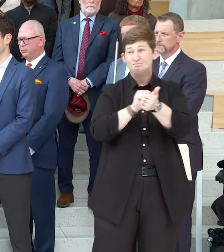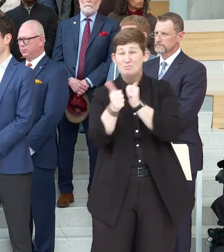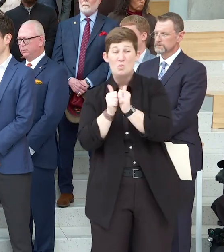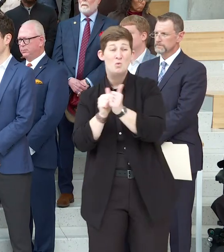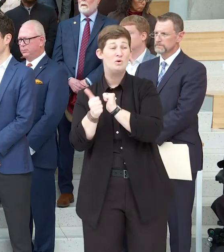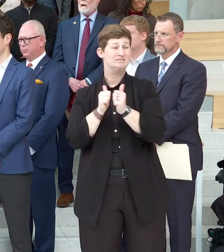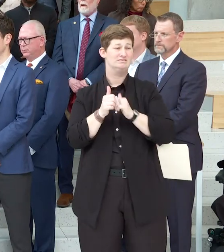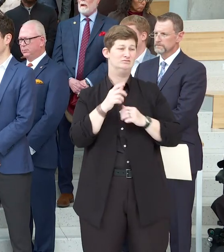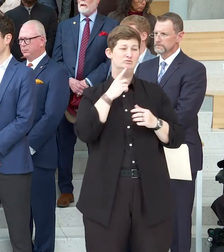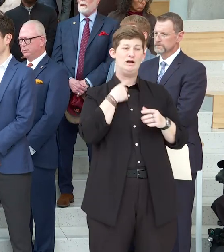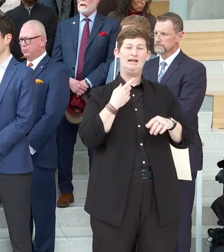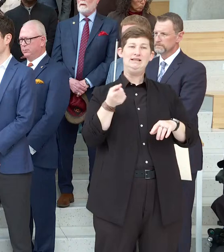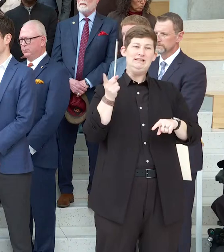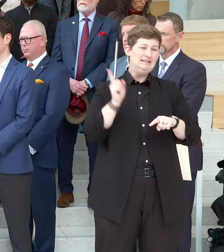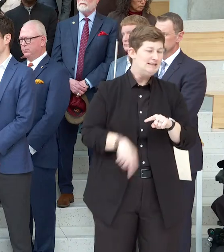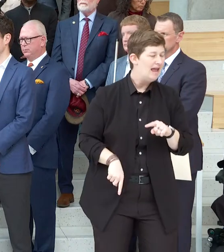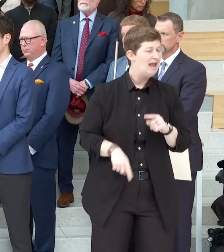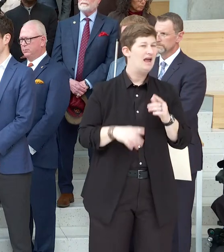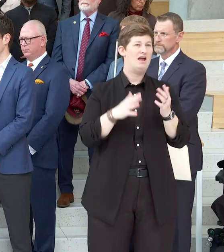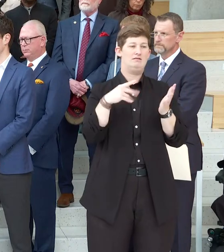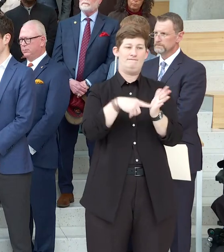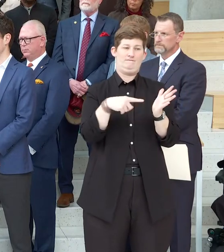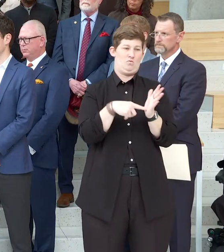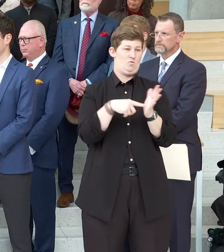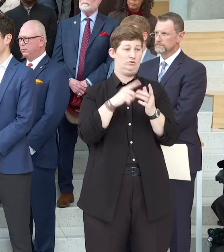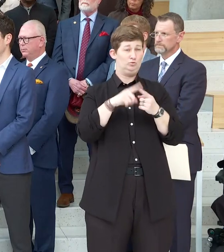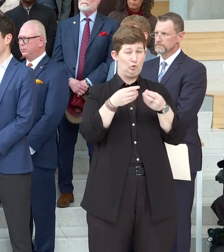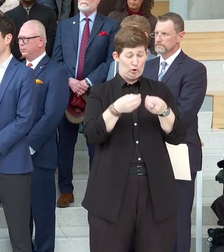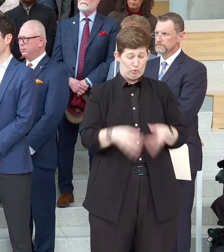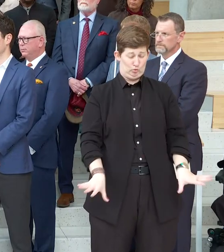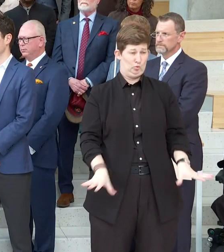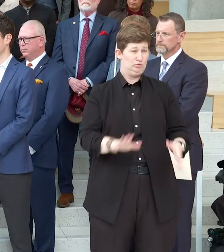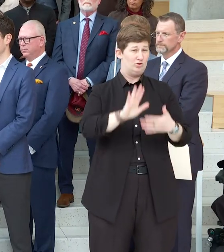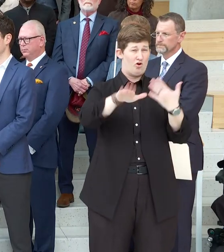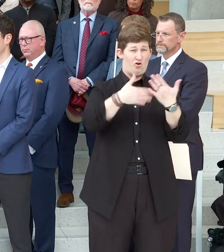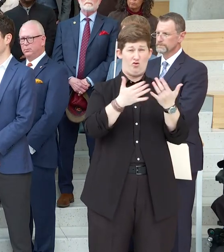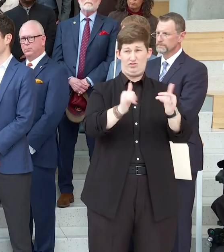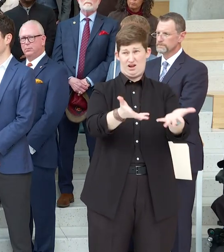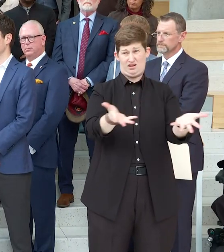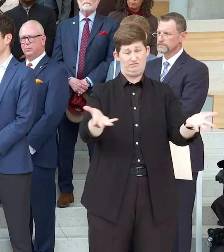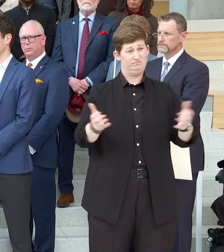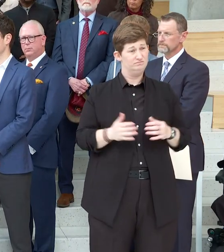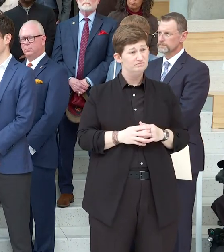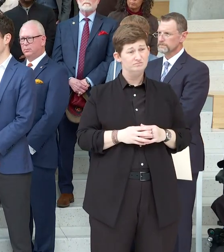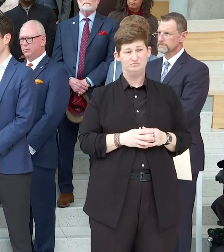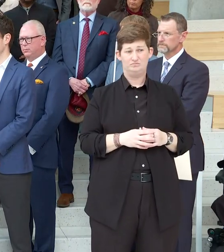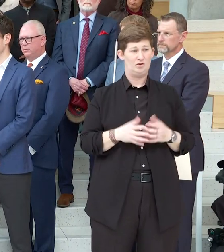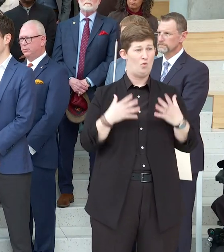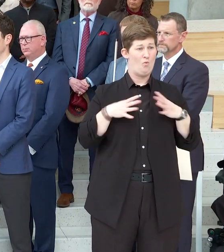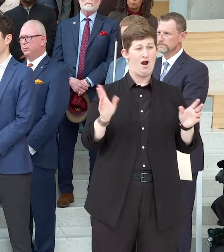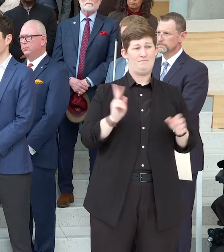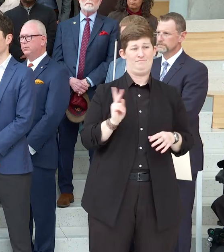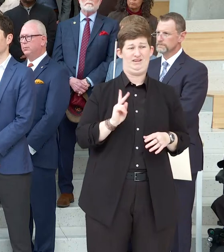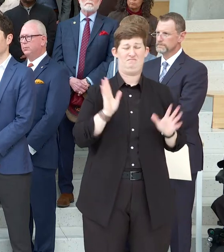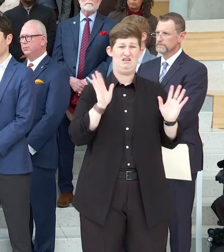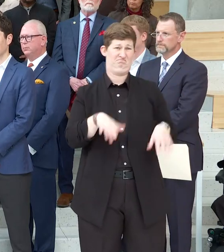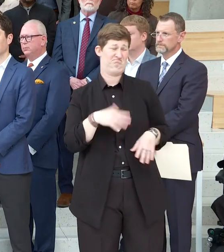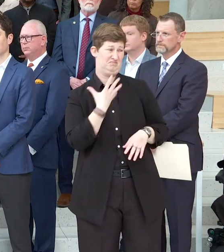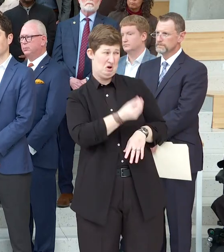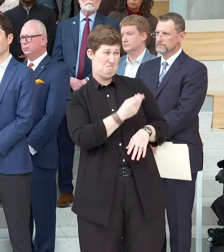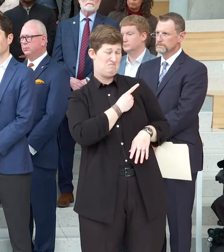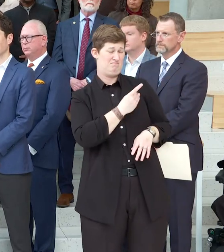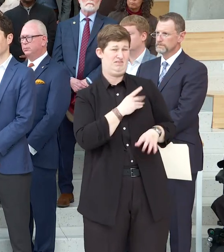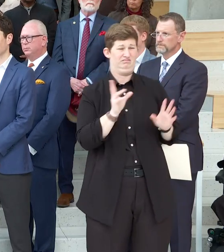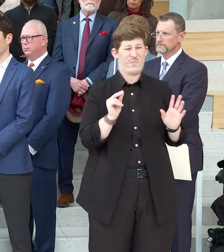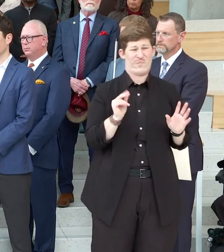cannot afford to actively discourage visitors or events from coming to our region because of transportation